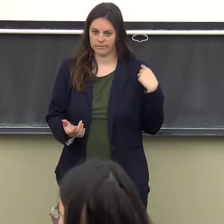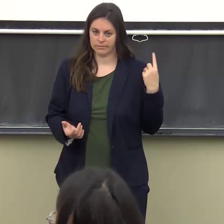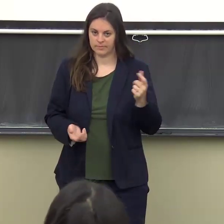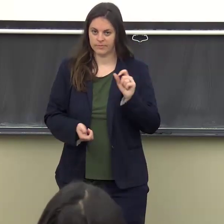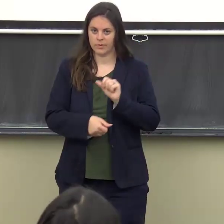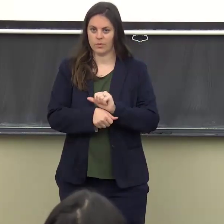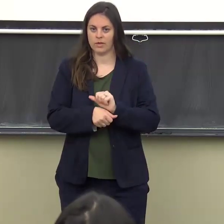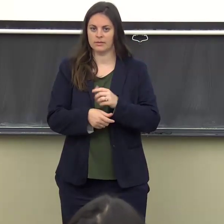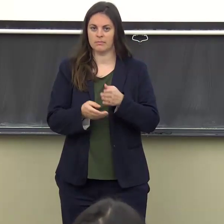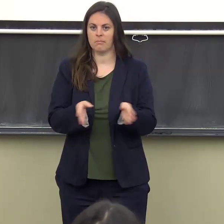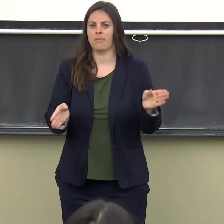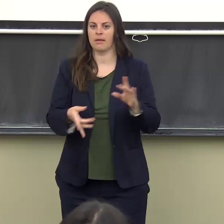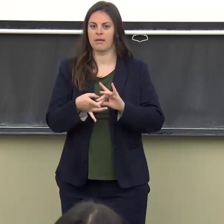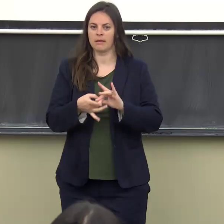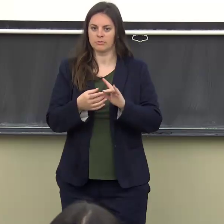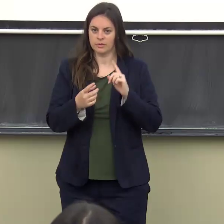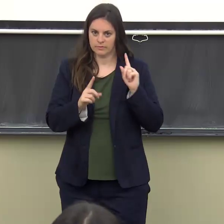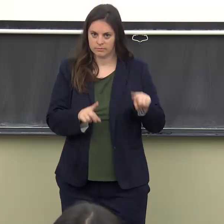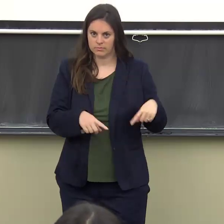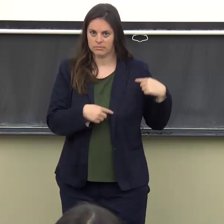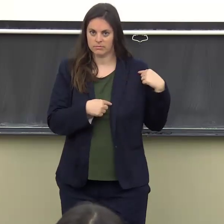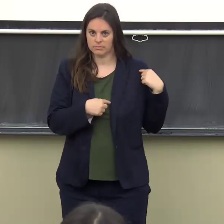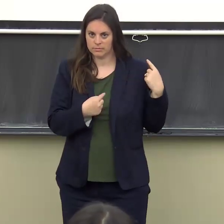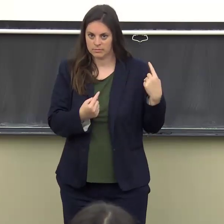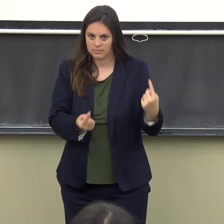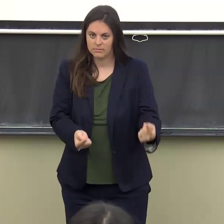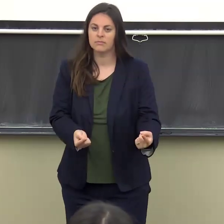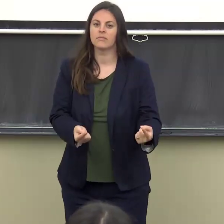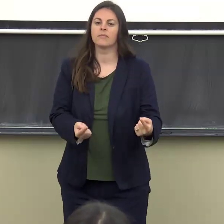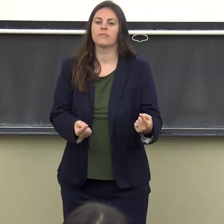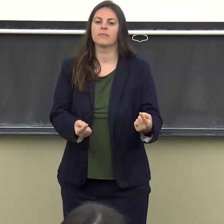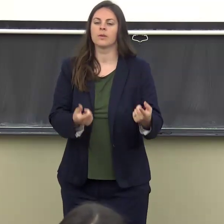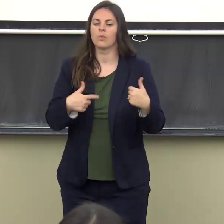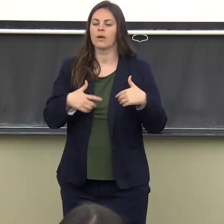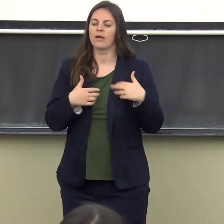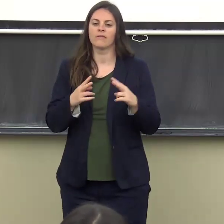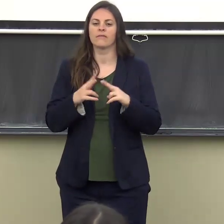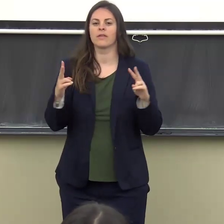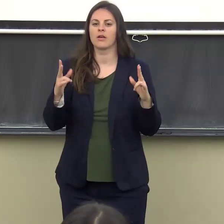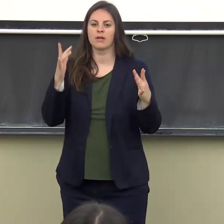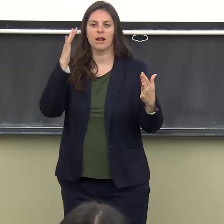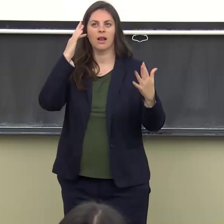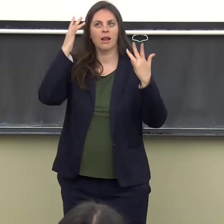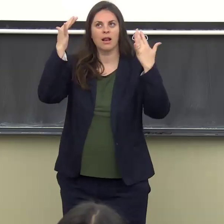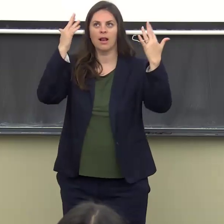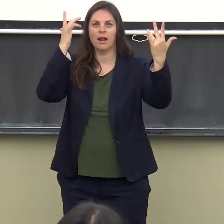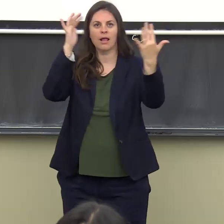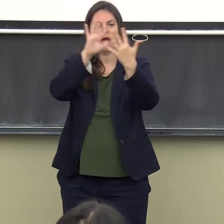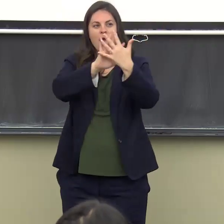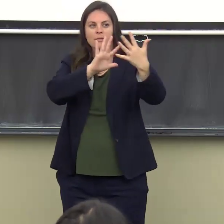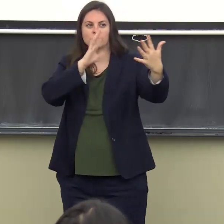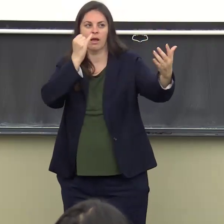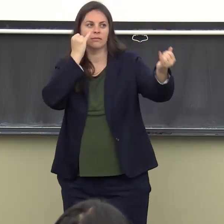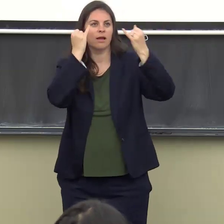engagement for so long, that I kind of, this idea, we've got very lofty ideals of democracy and they're abstract. And then you look at